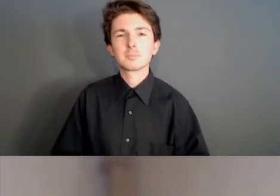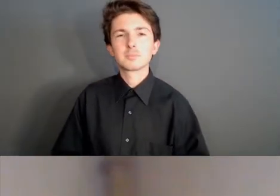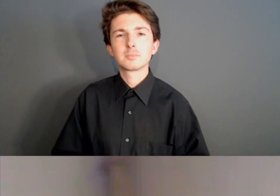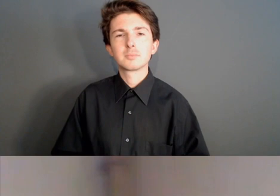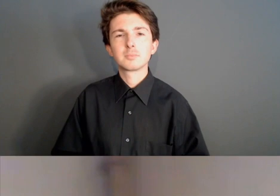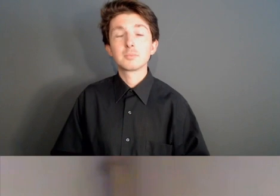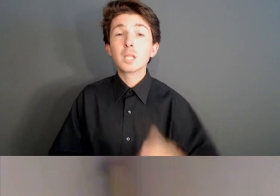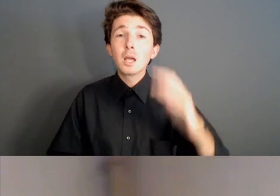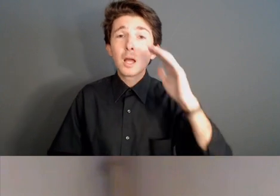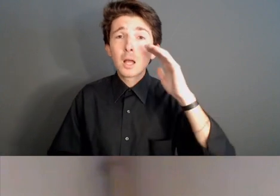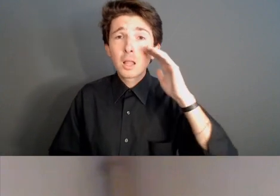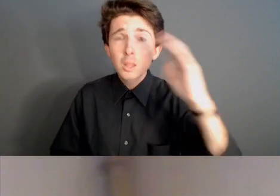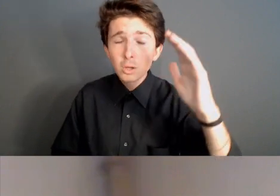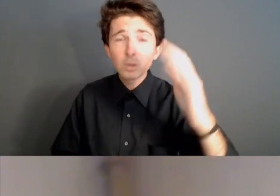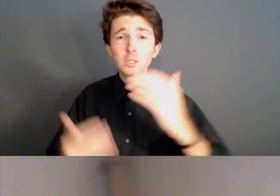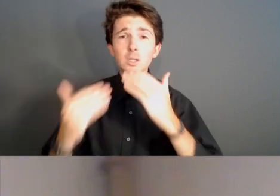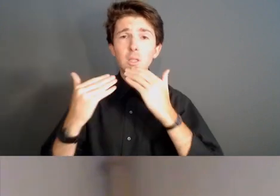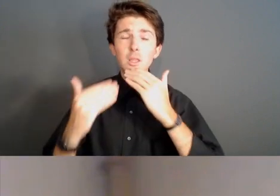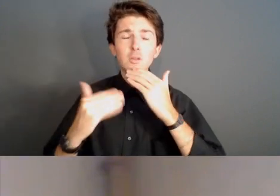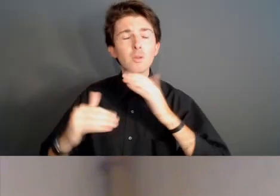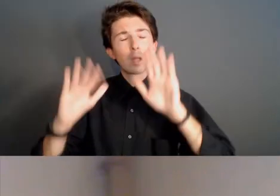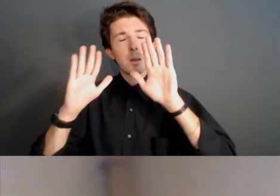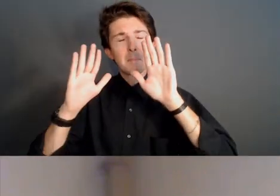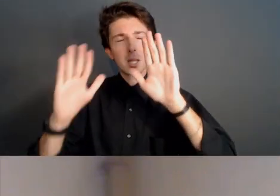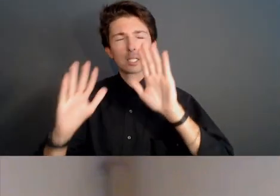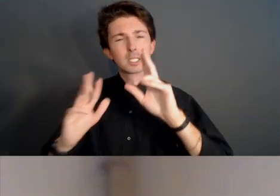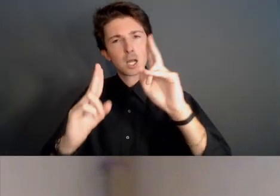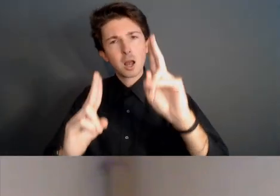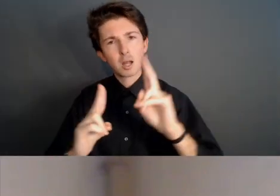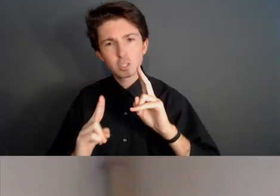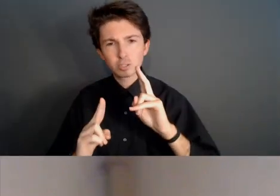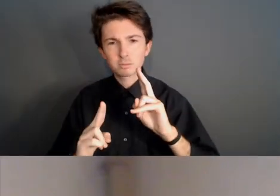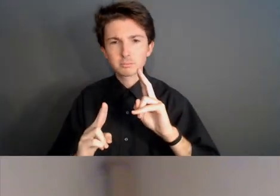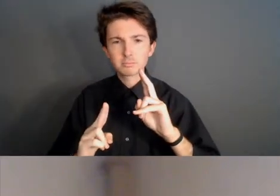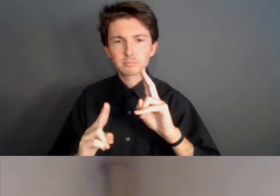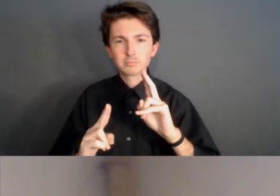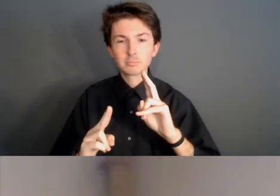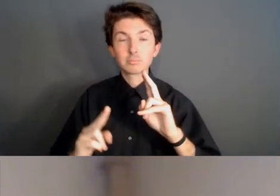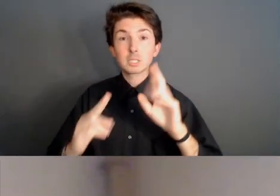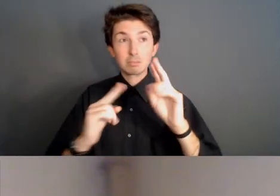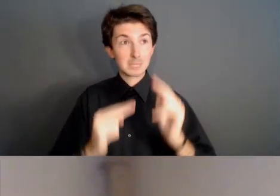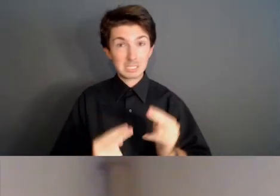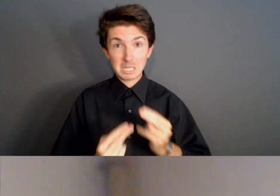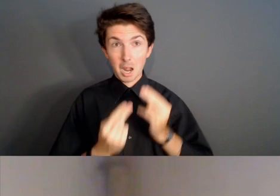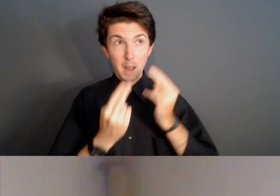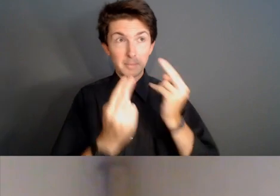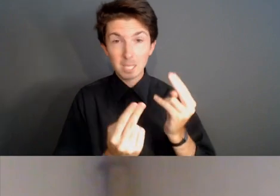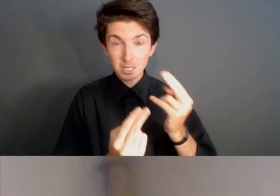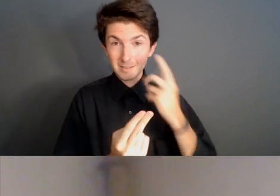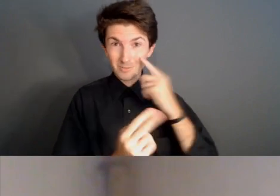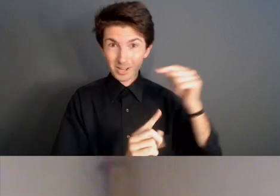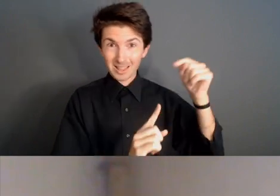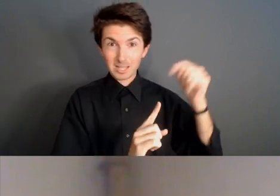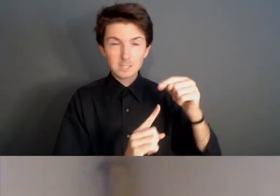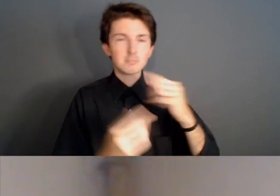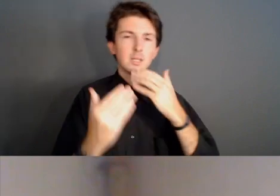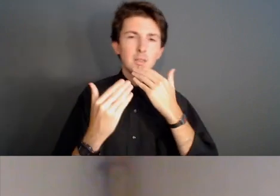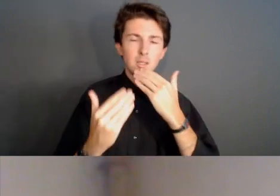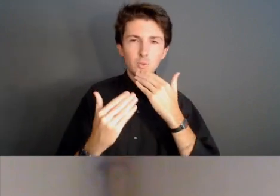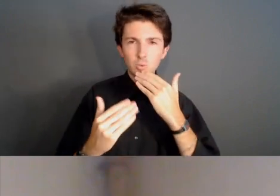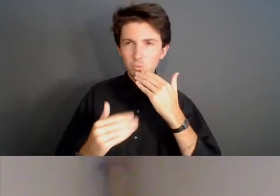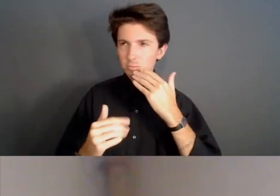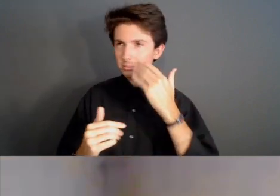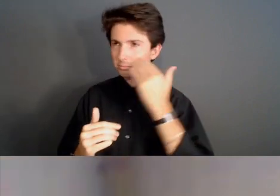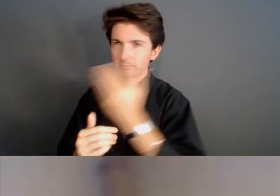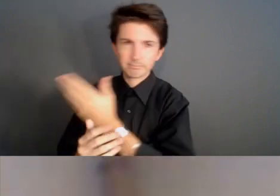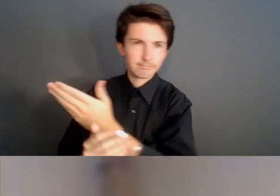great honor, and thank you to the awards committee and to the board for nominating me for this, and for all my apprentices